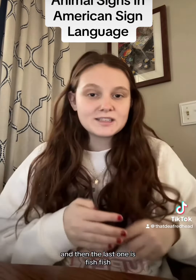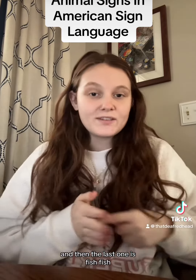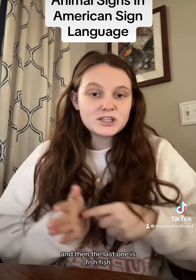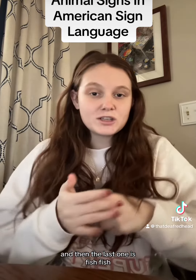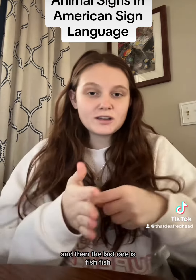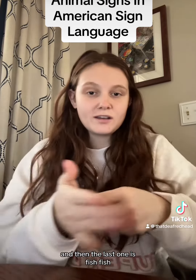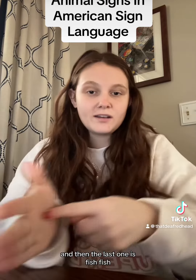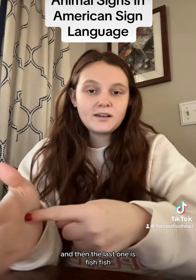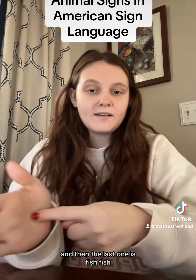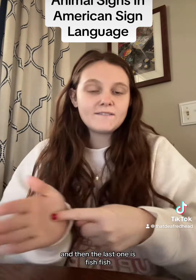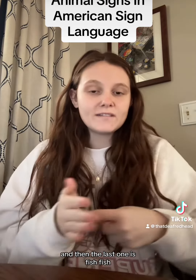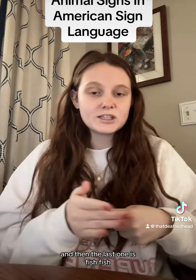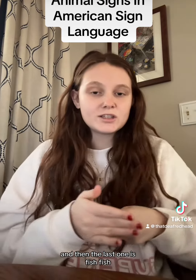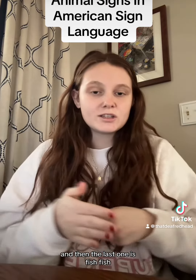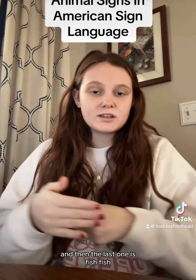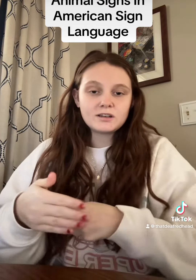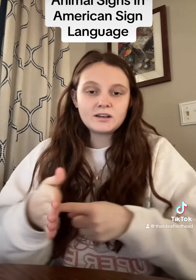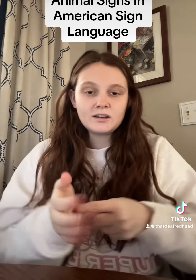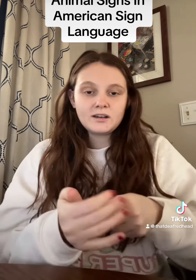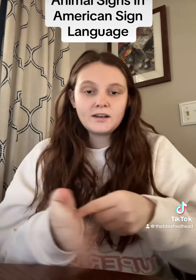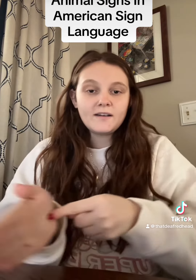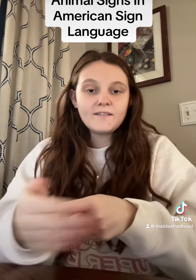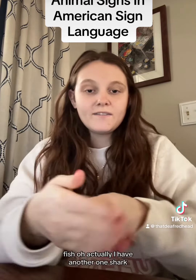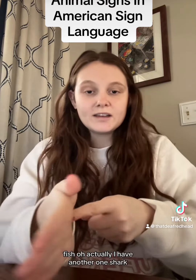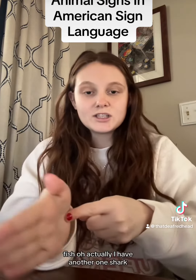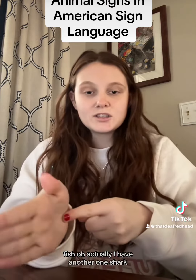fish, fish, fish. Oh,